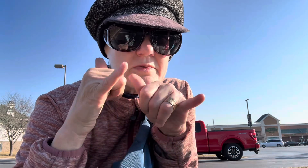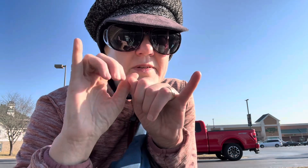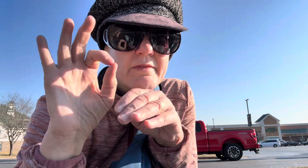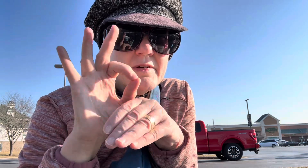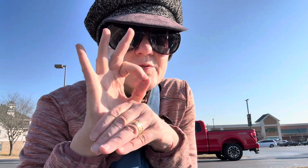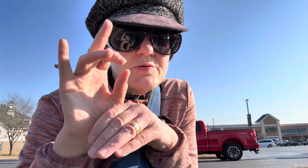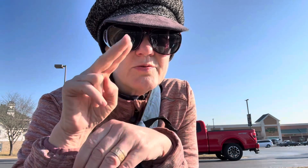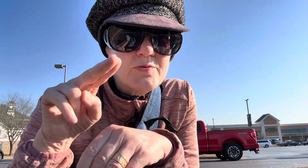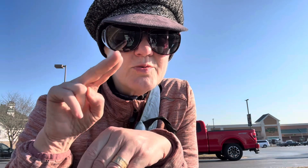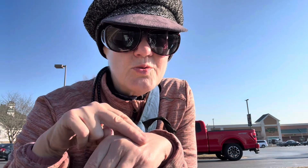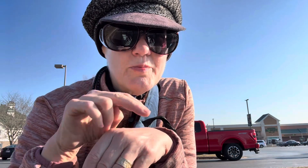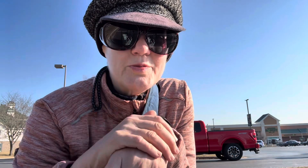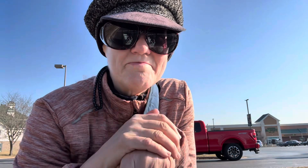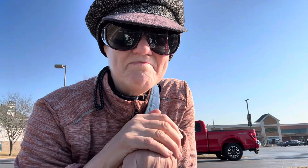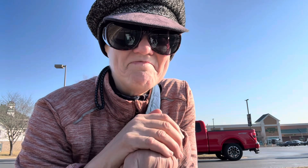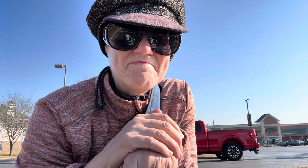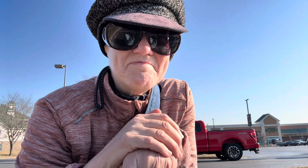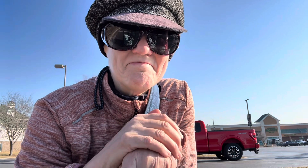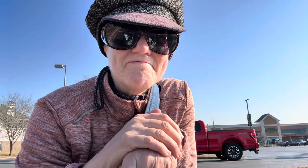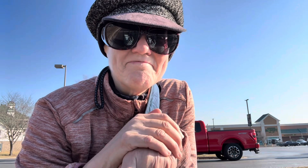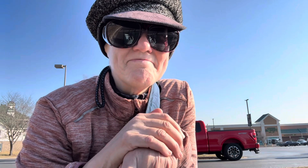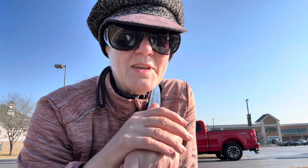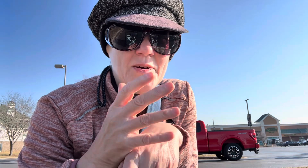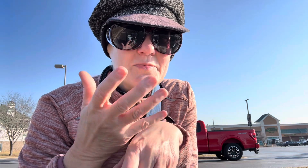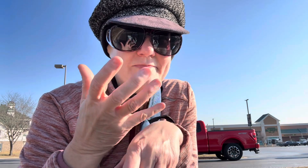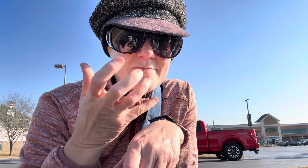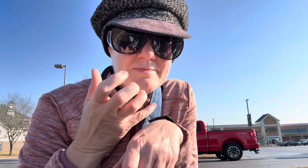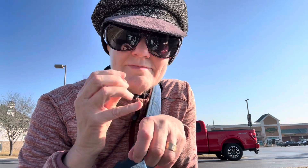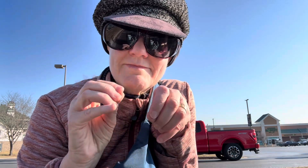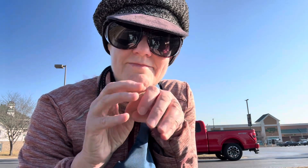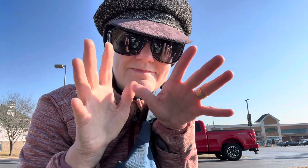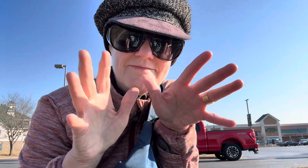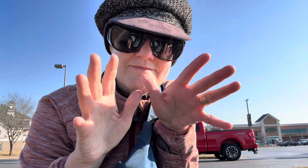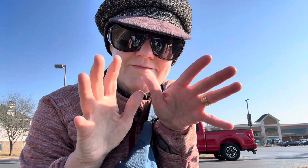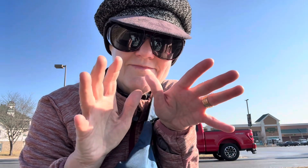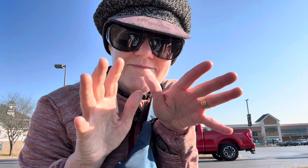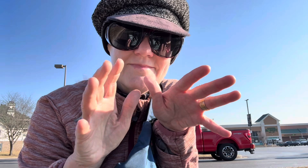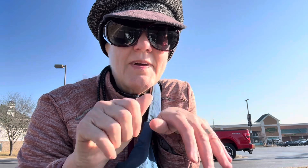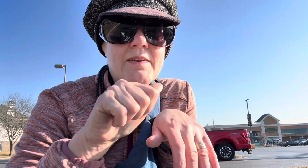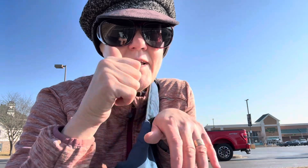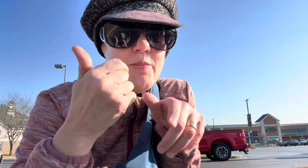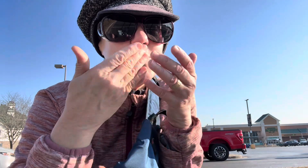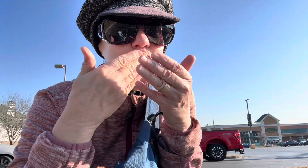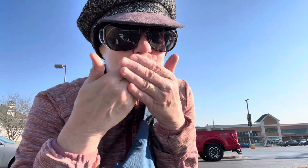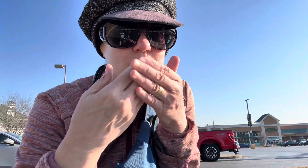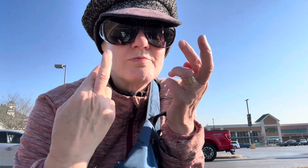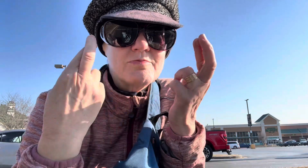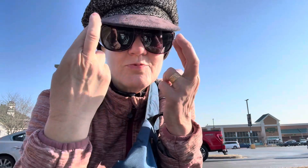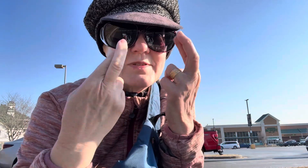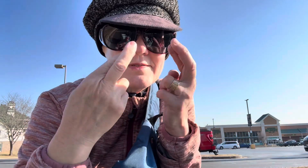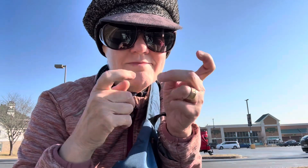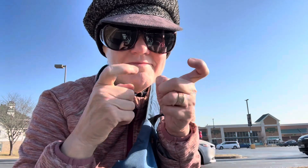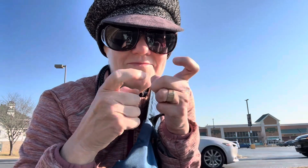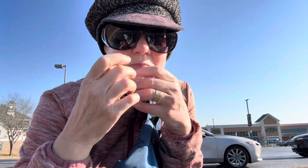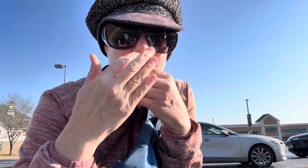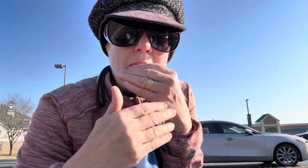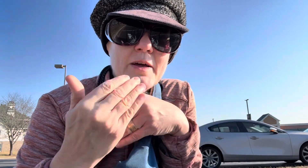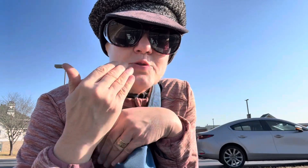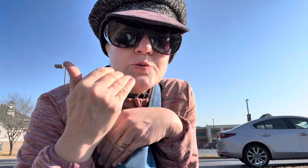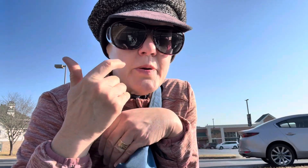from spreading so that he can still get a liver transplant. So it's important we keep the liver healthy. That's a